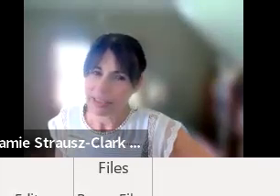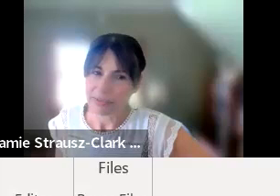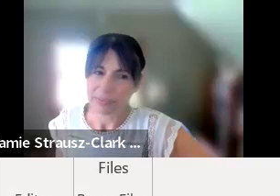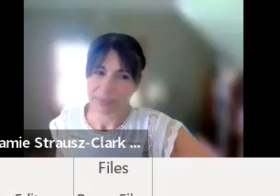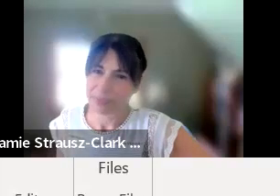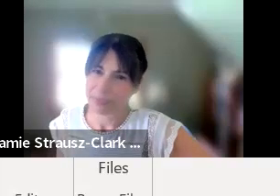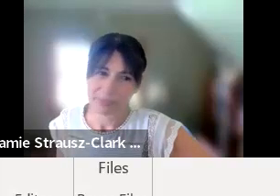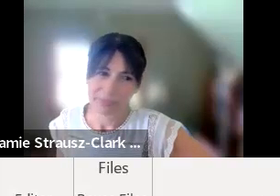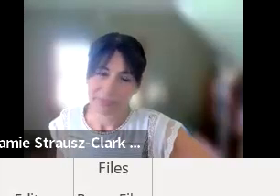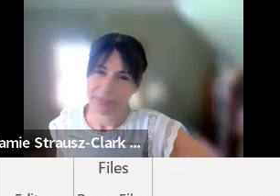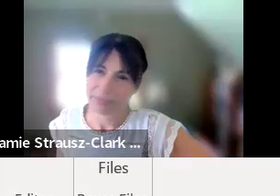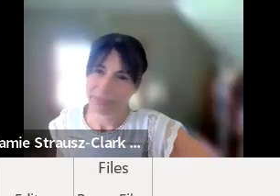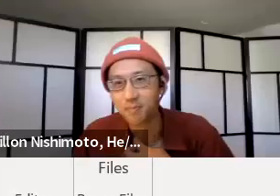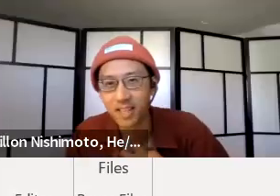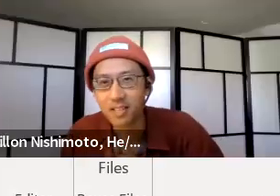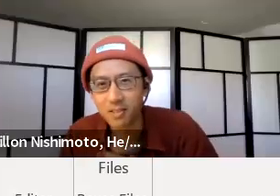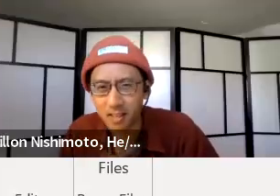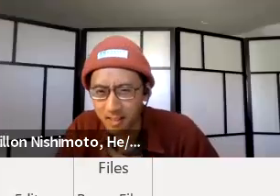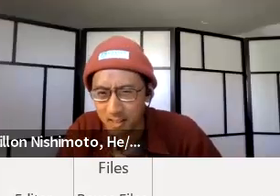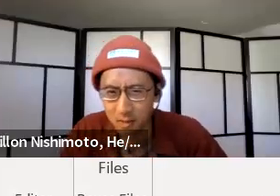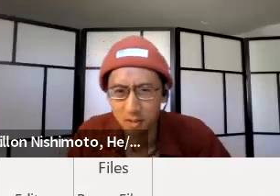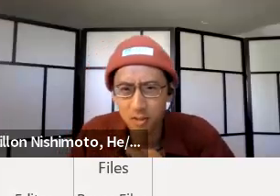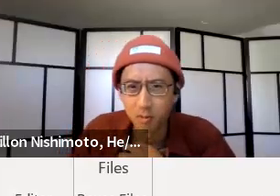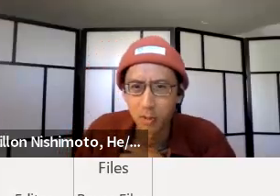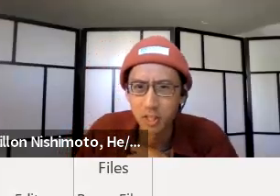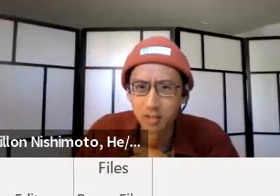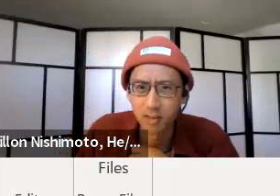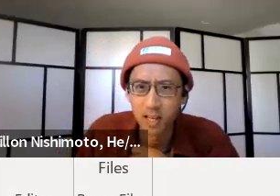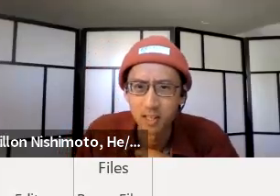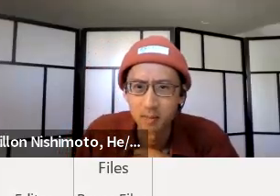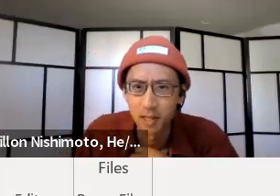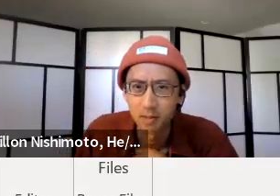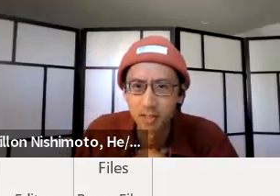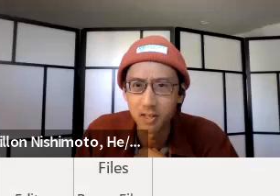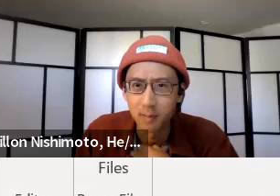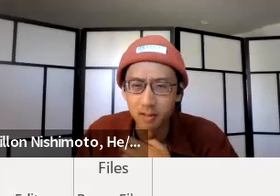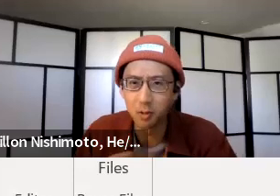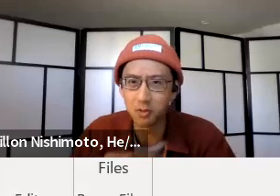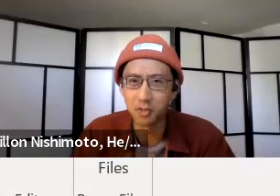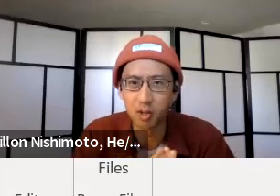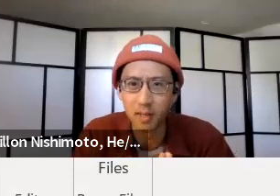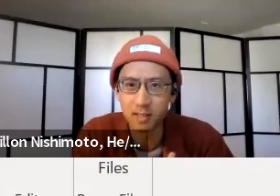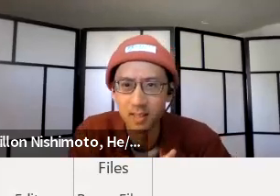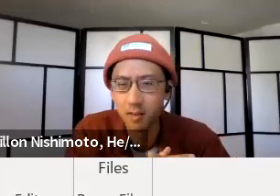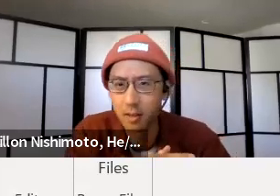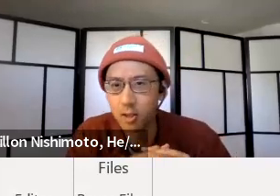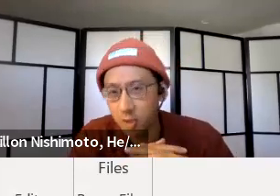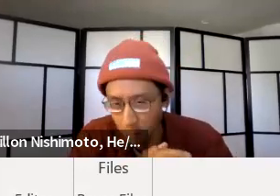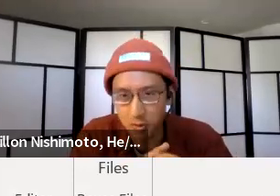Dylan. Hey, thank you. And I just want to show appreciation for Kashi and being able to just talk about the social